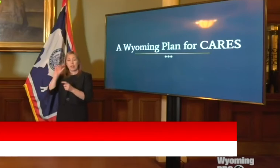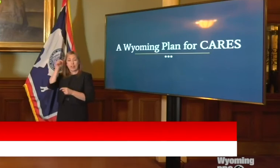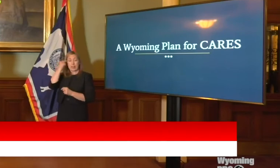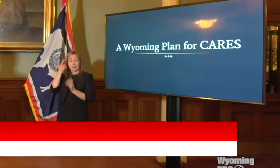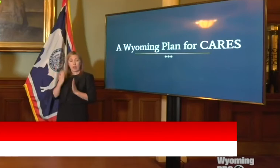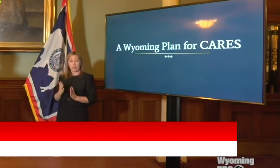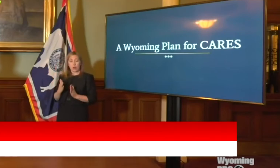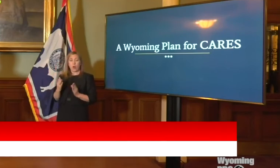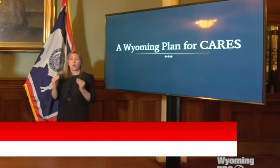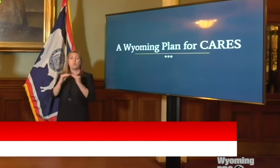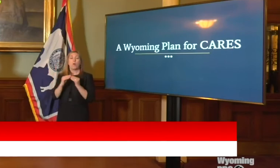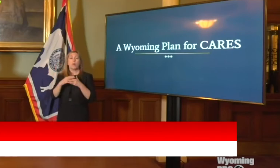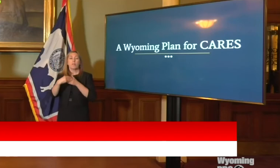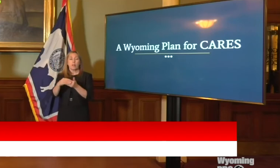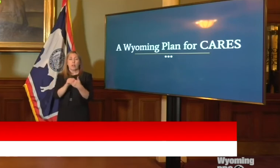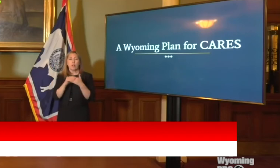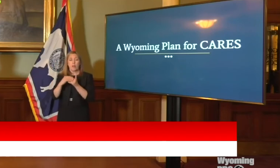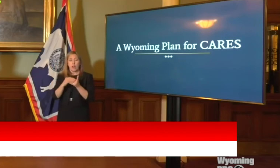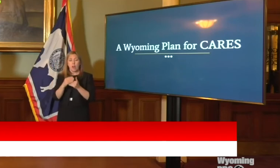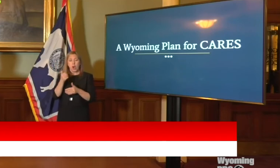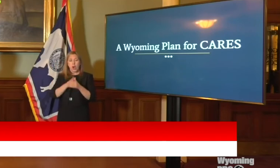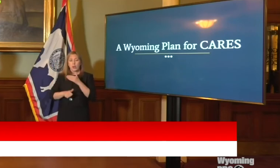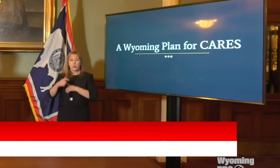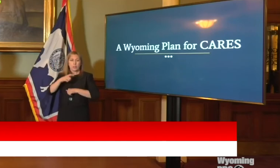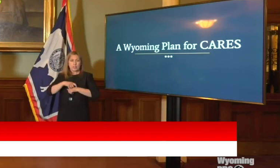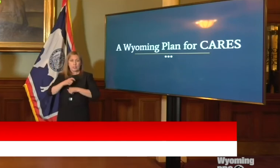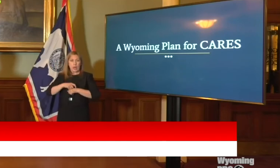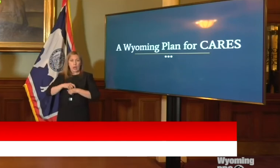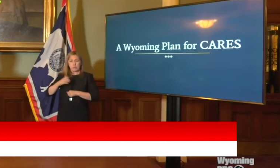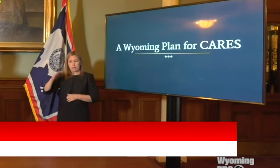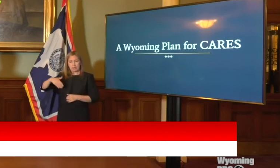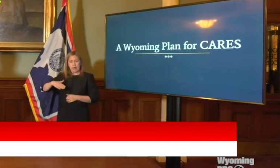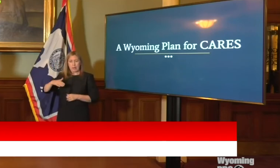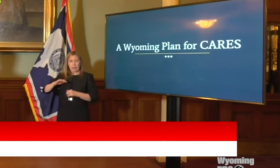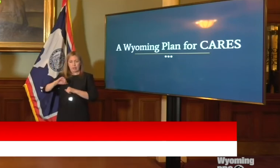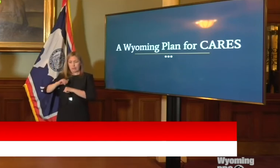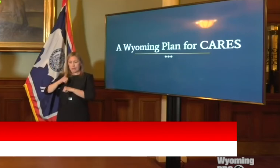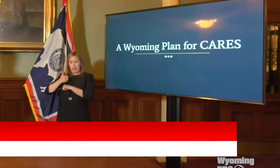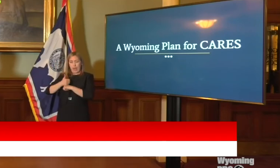the unprecedented circumstances of these federal funds,